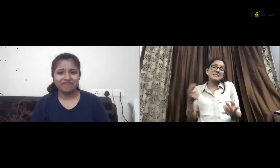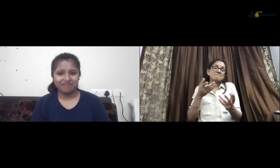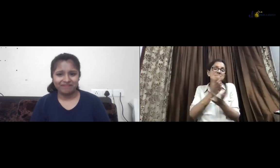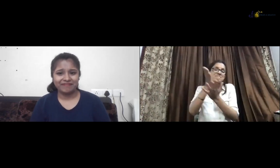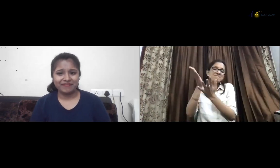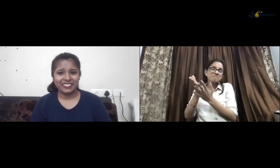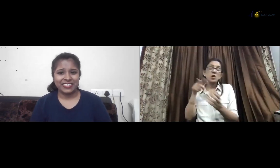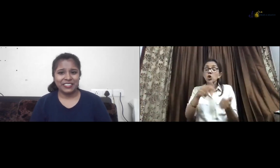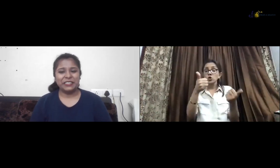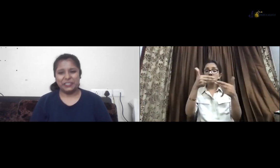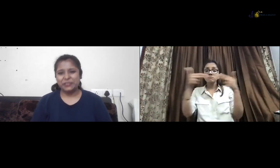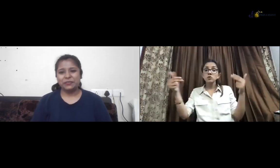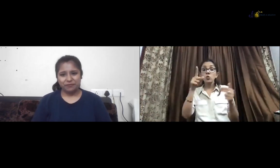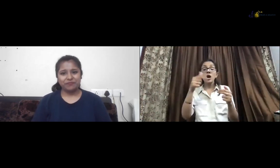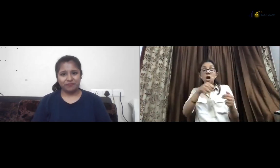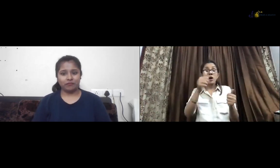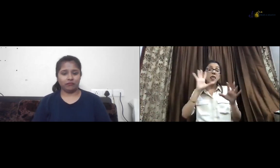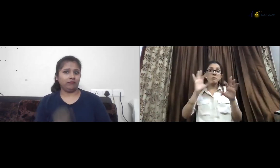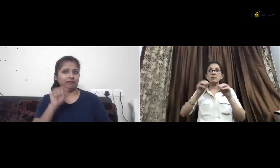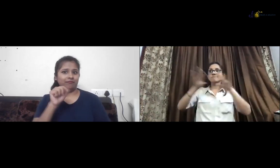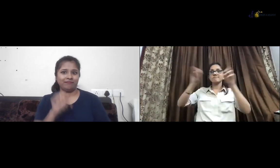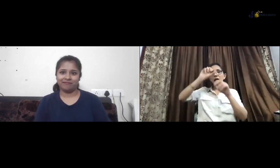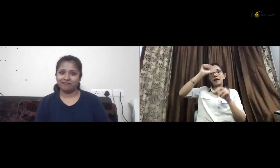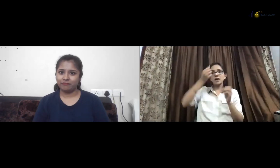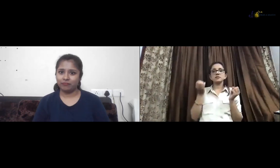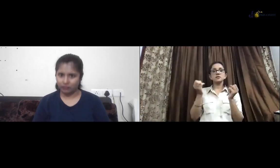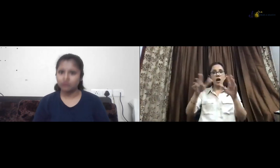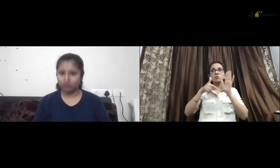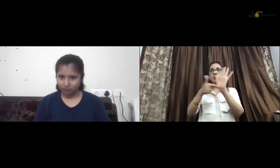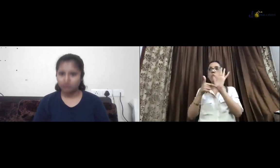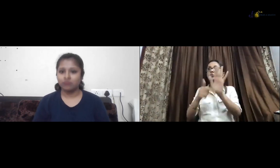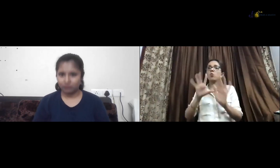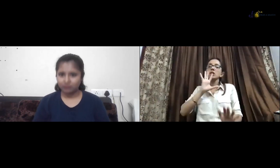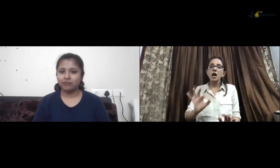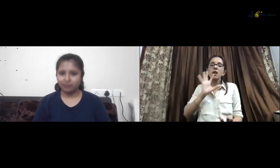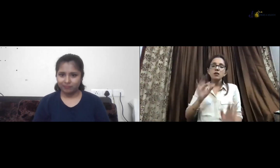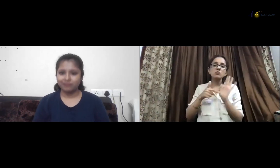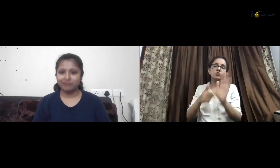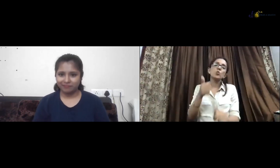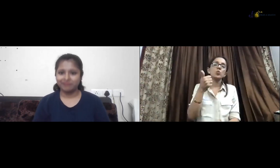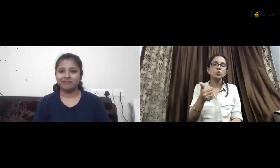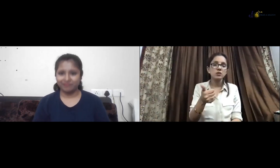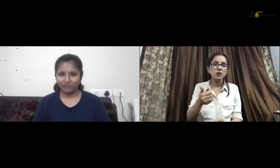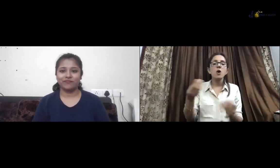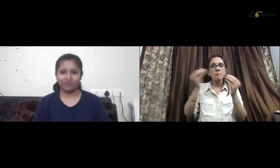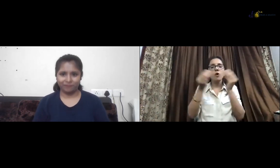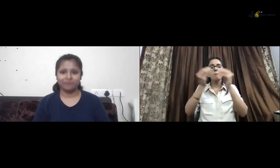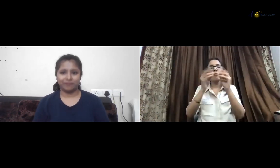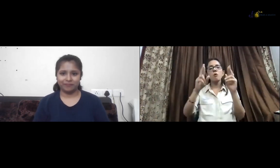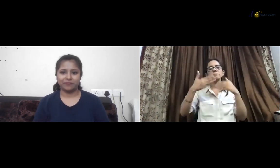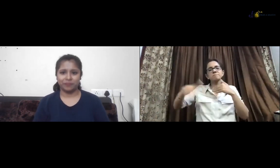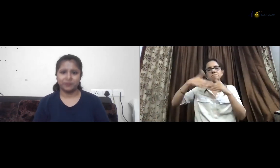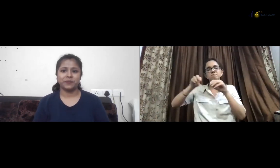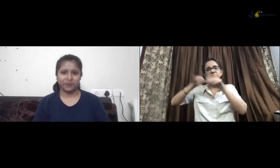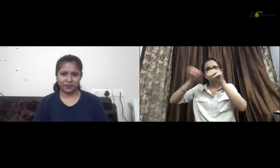yeah they are financially independent, but then they can do. But yeah, it's more important here in India. Things have started now.